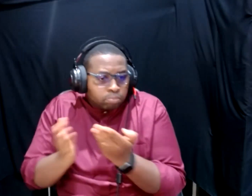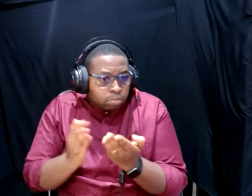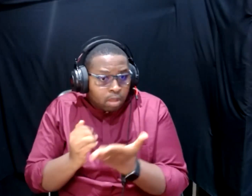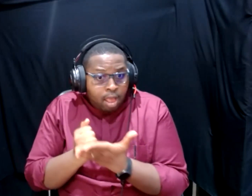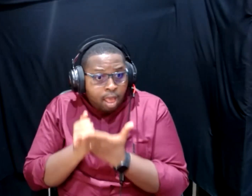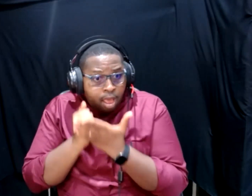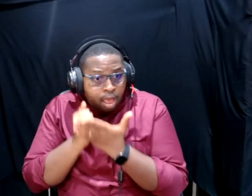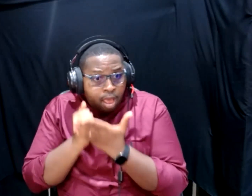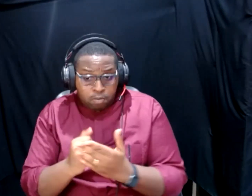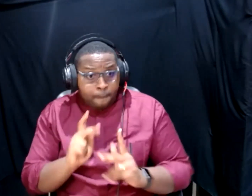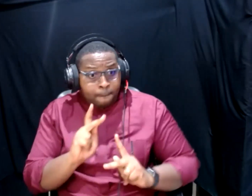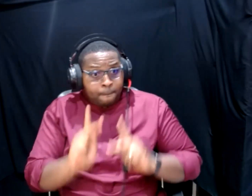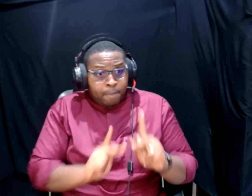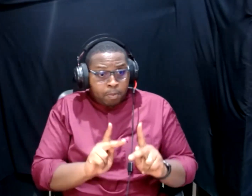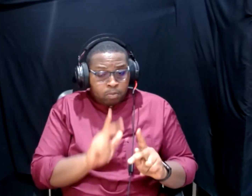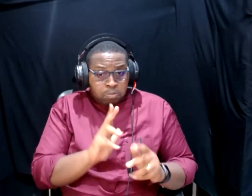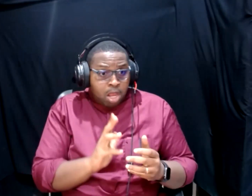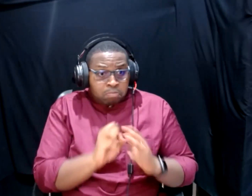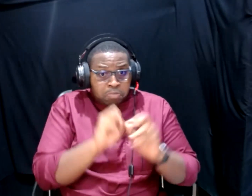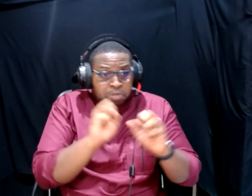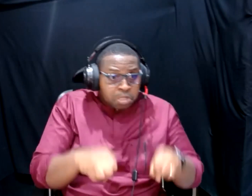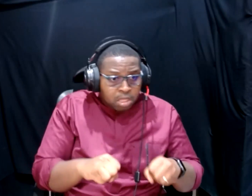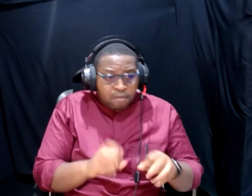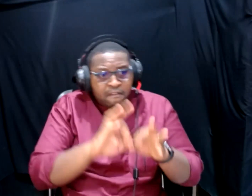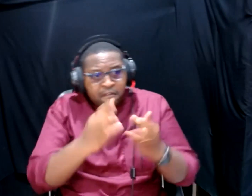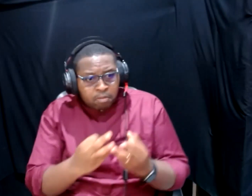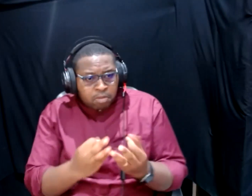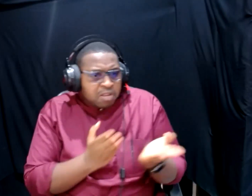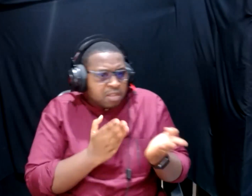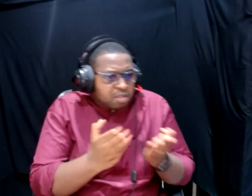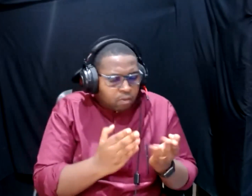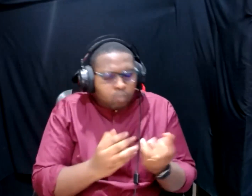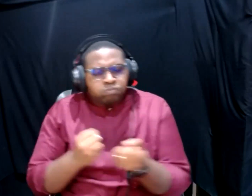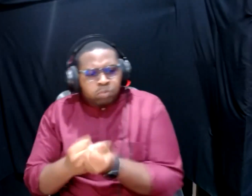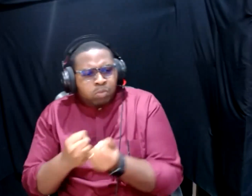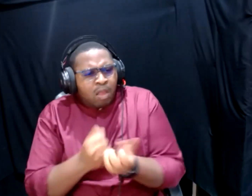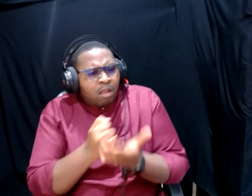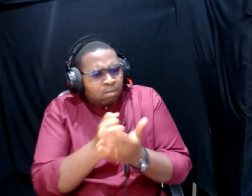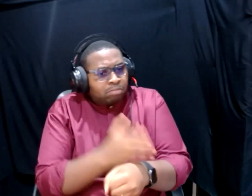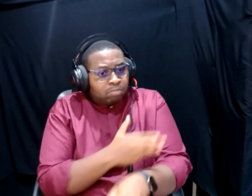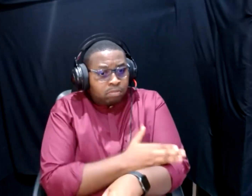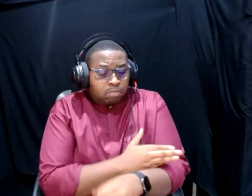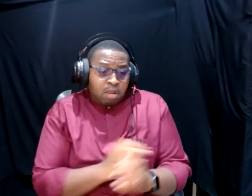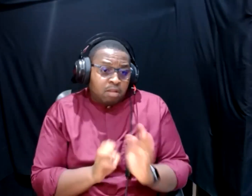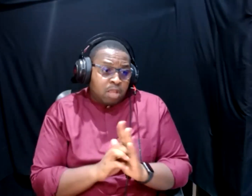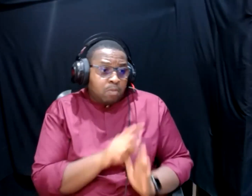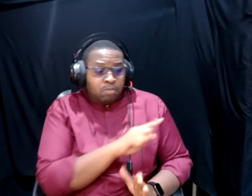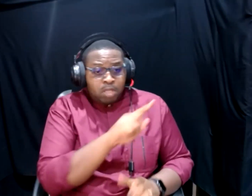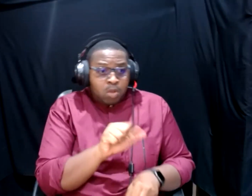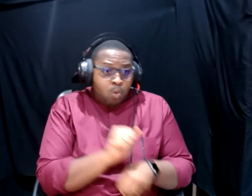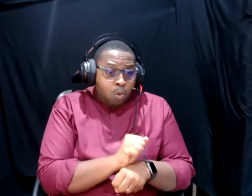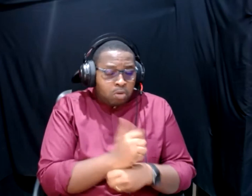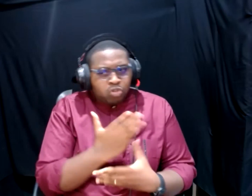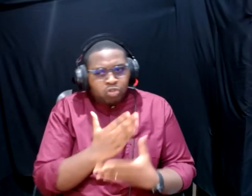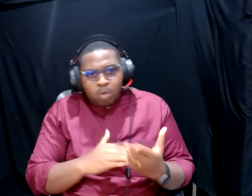impacts to human service systems and the families they serve. This included child welfare agencies, public assistance, workforce development, juvenile justice,